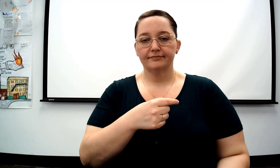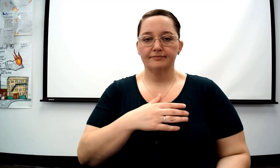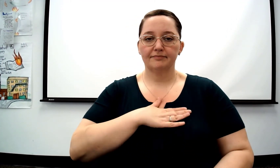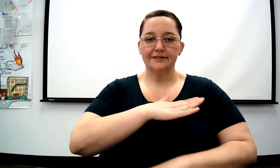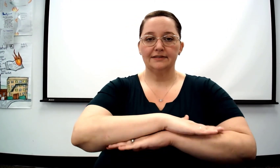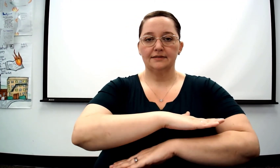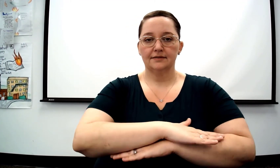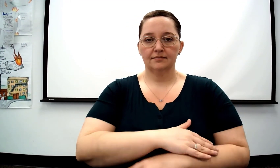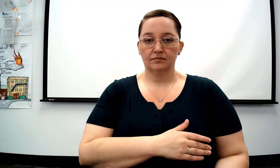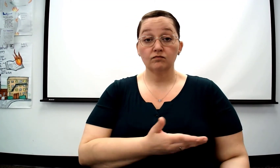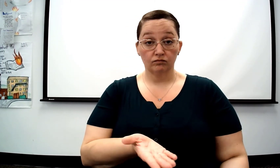desk.